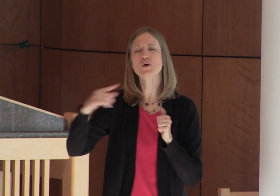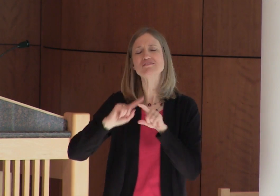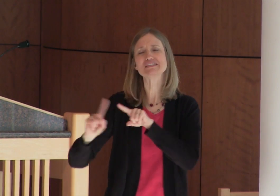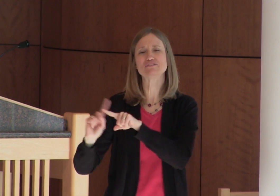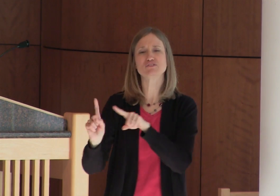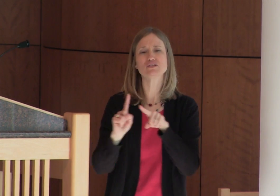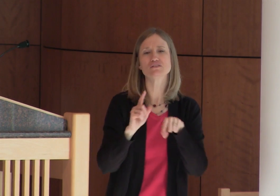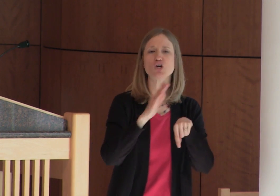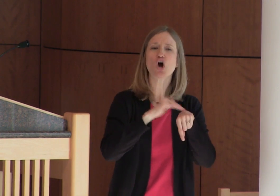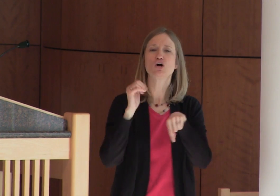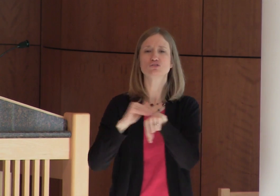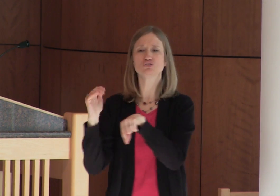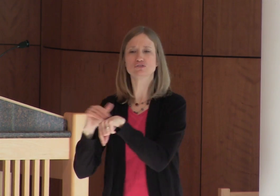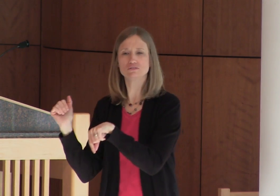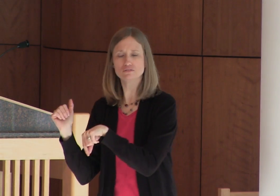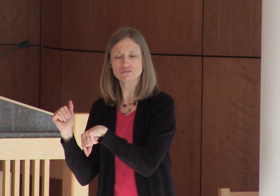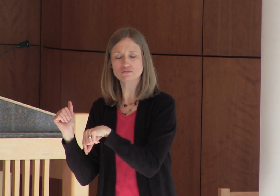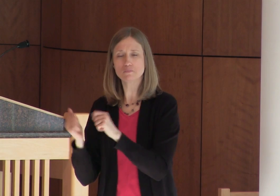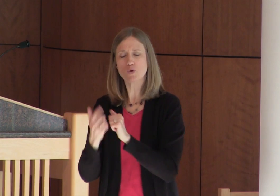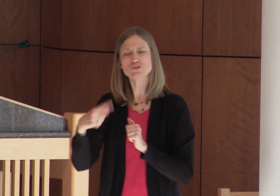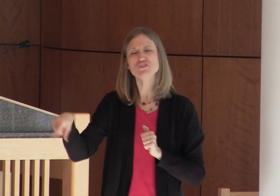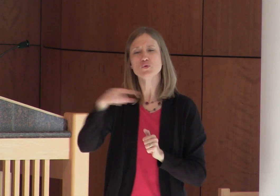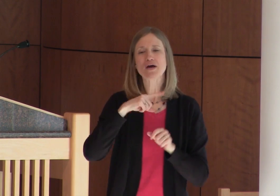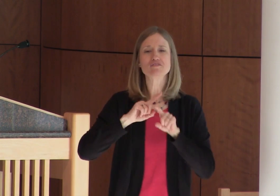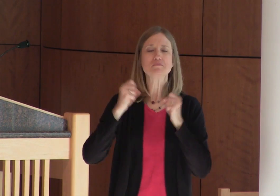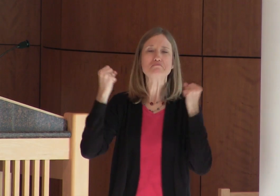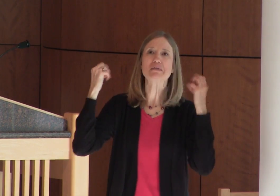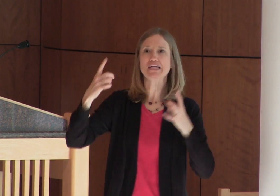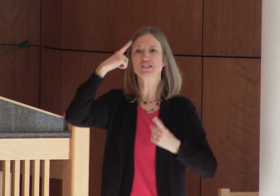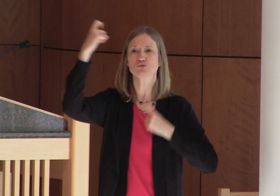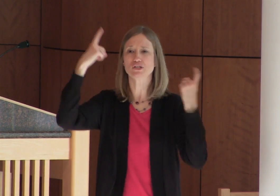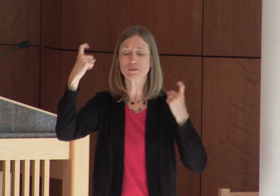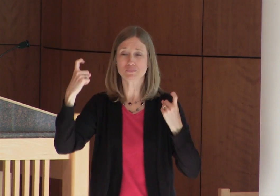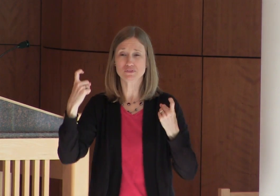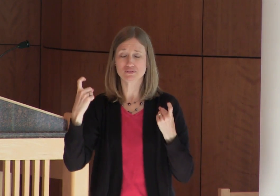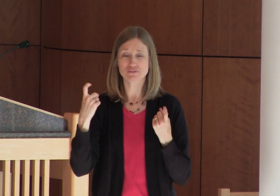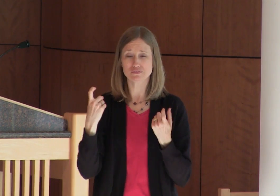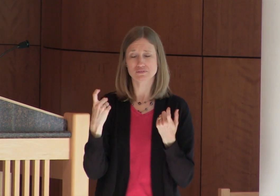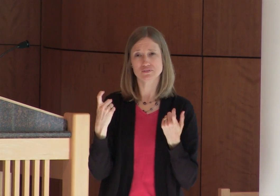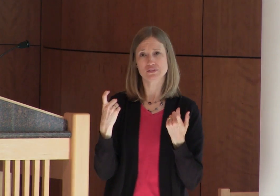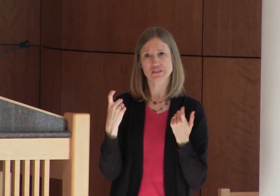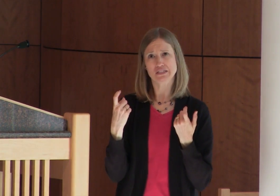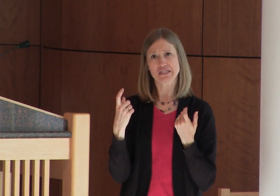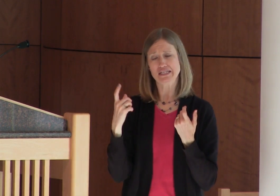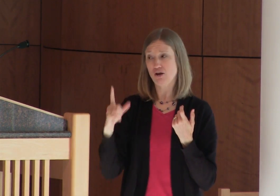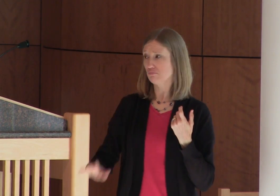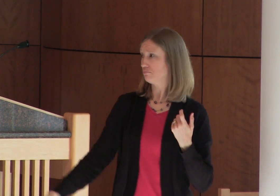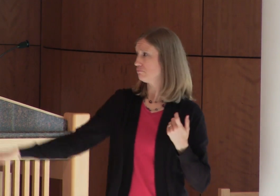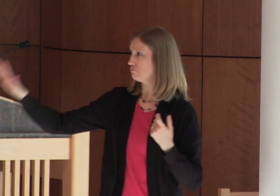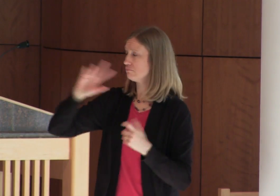just one dream in our lives, and there's just more than one dream requiring our focus. We're called to be good